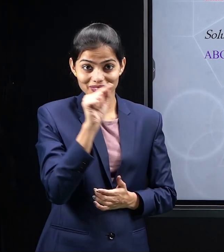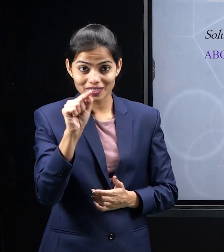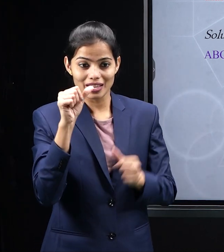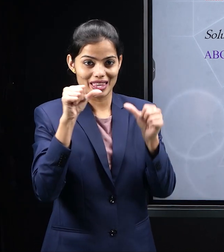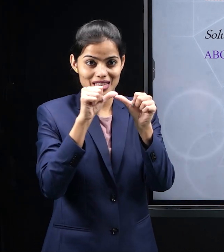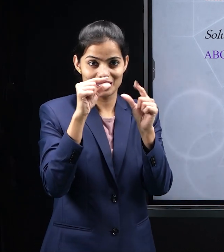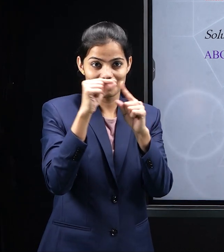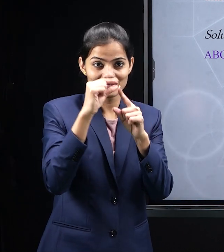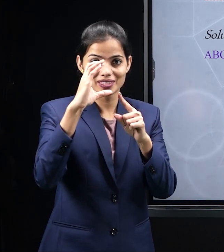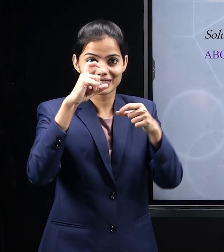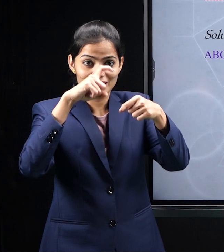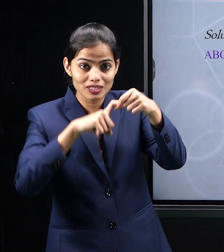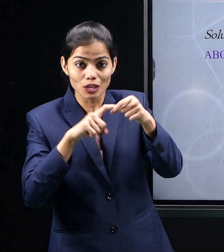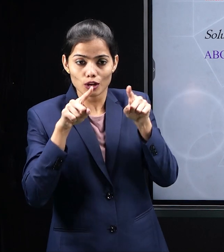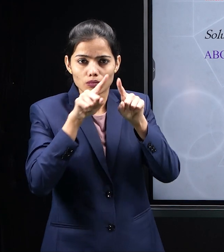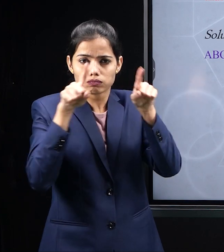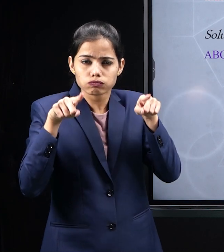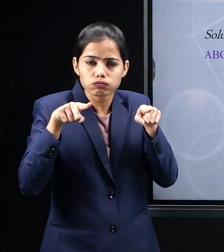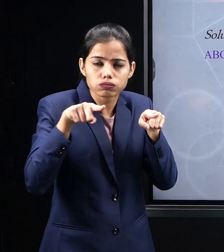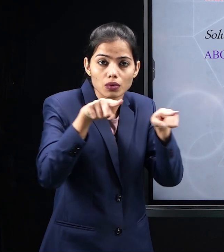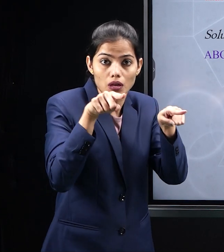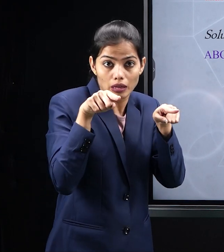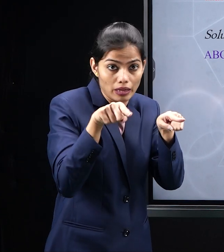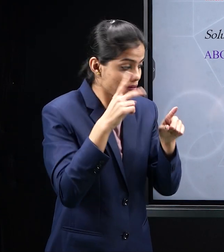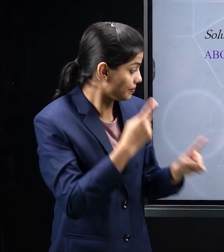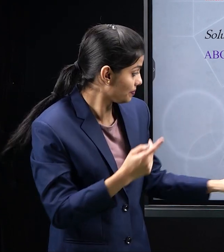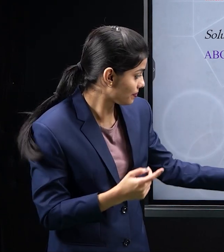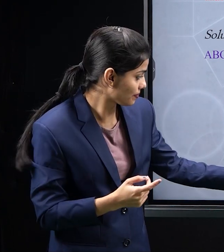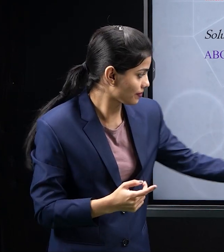Therefore, APCQ is a parallelogram.